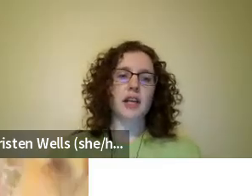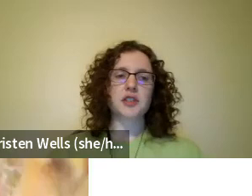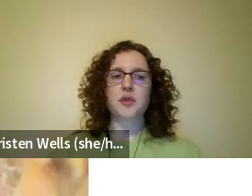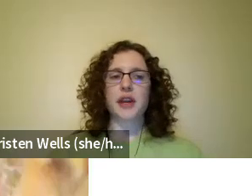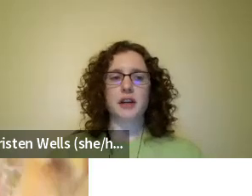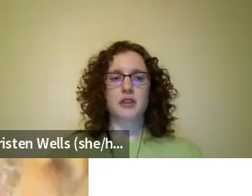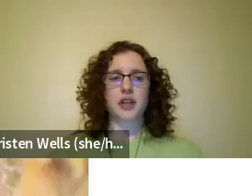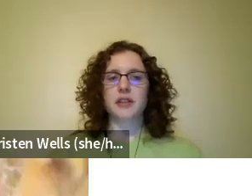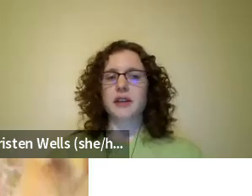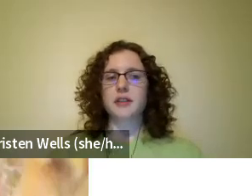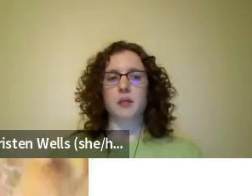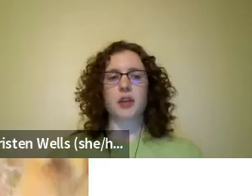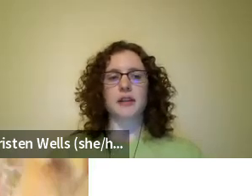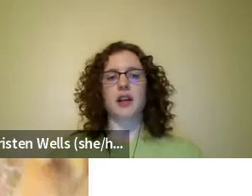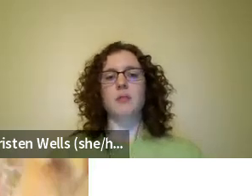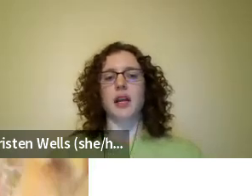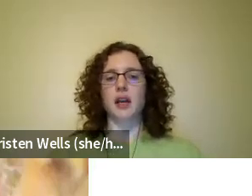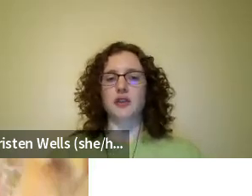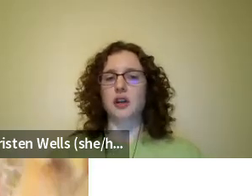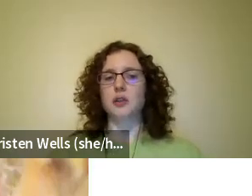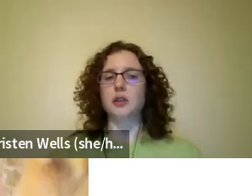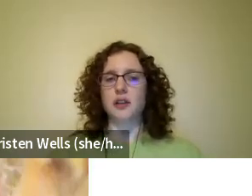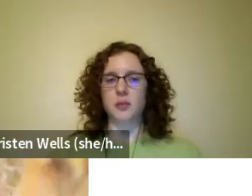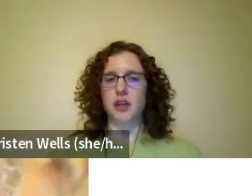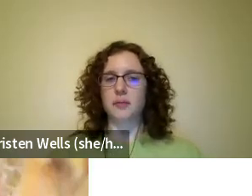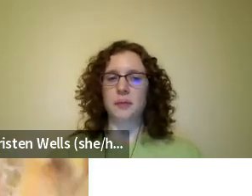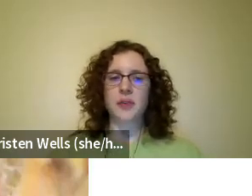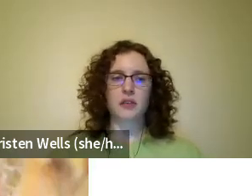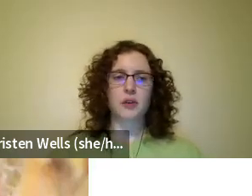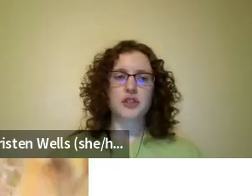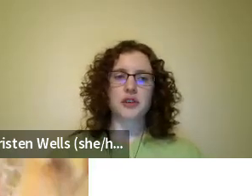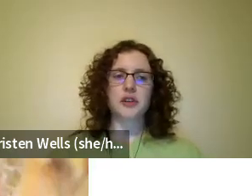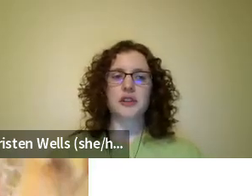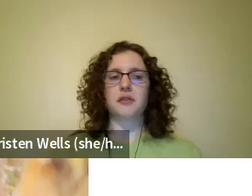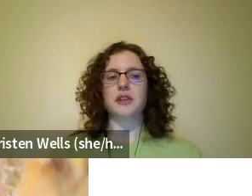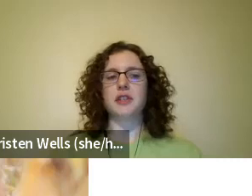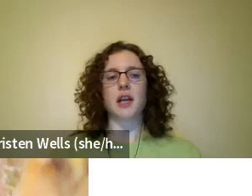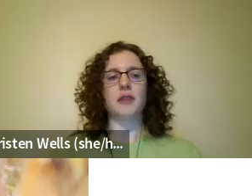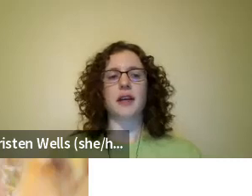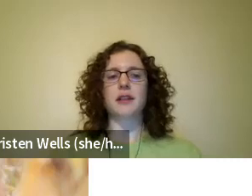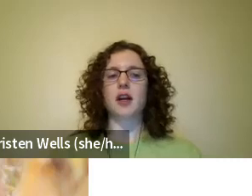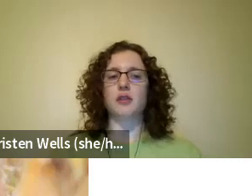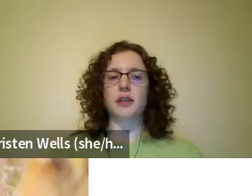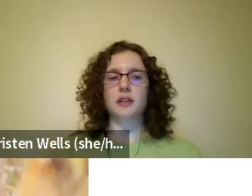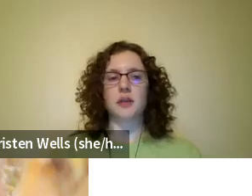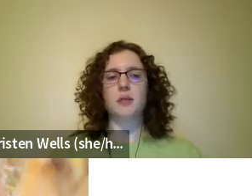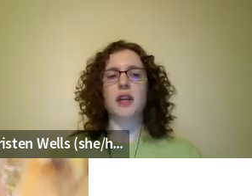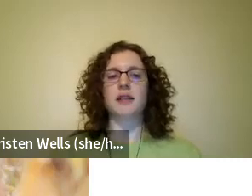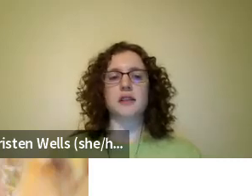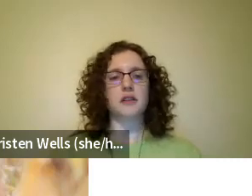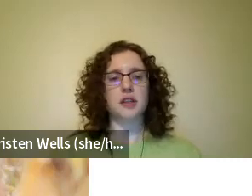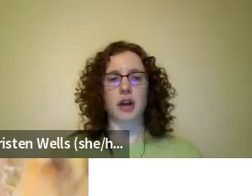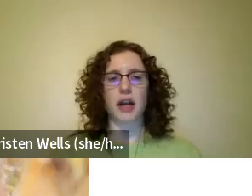Over the last 3 years, Jason has stabilized on a medication called clozapine, which due to the severe side effects and health risks, we